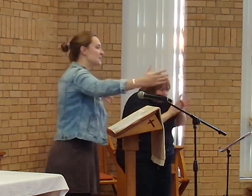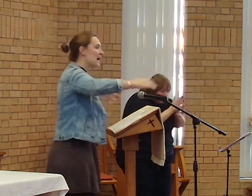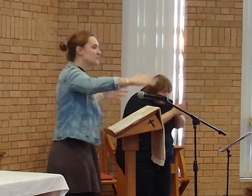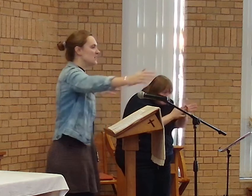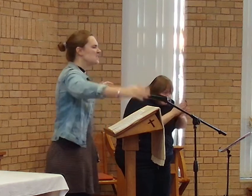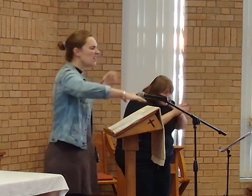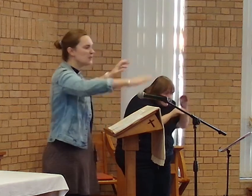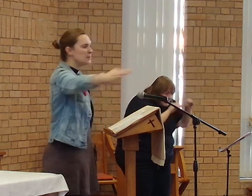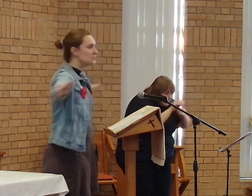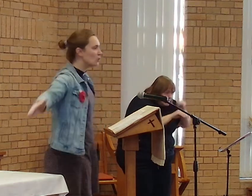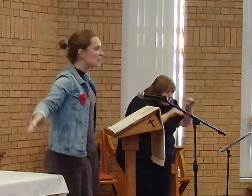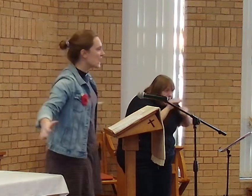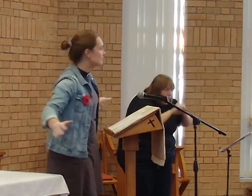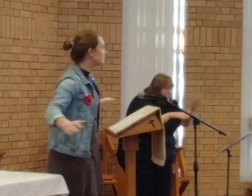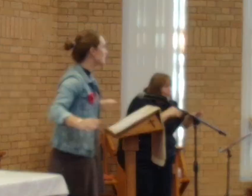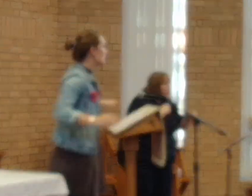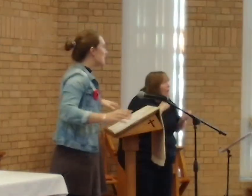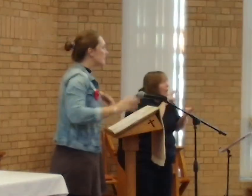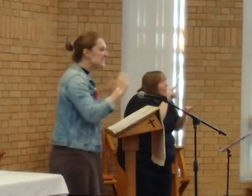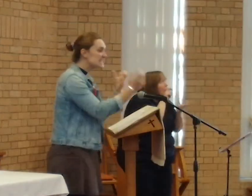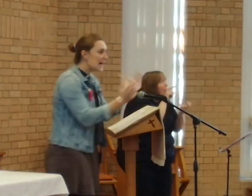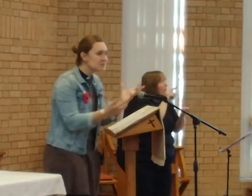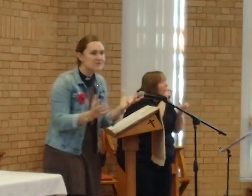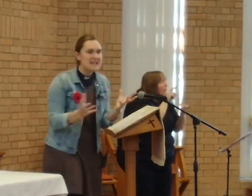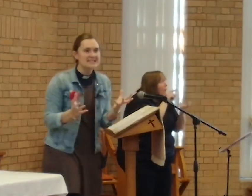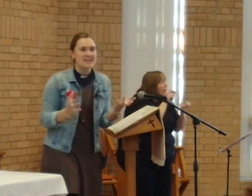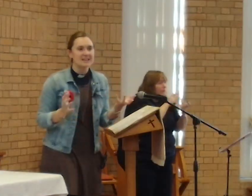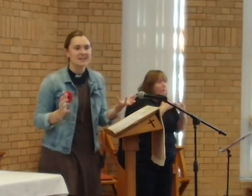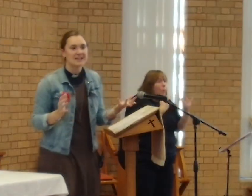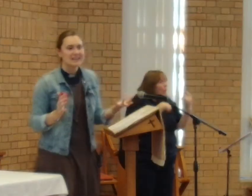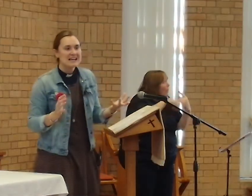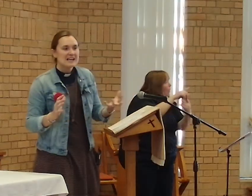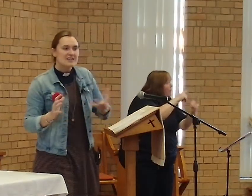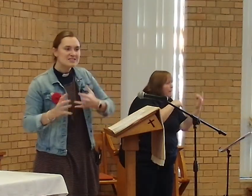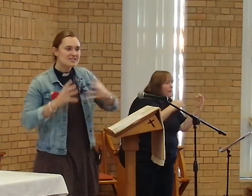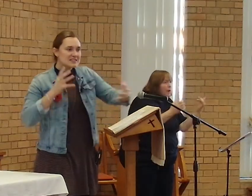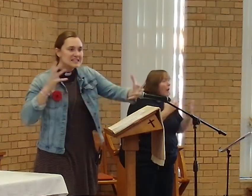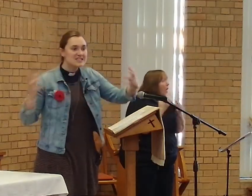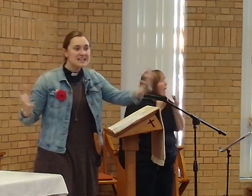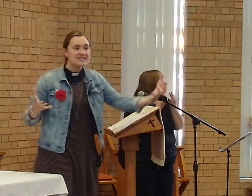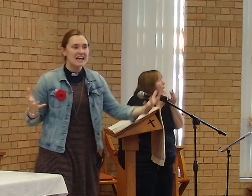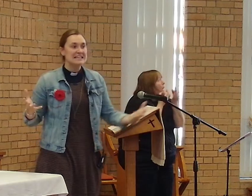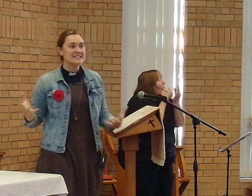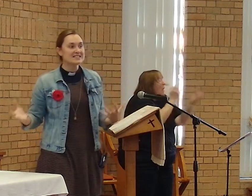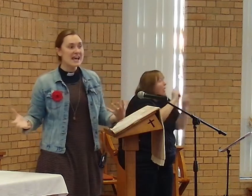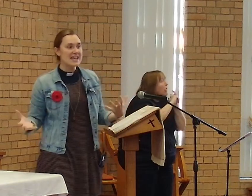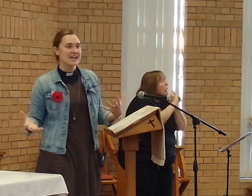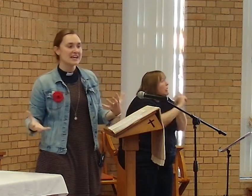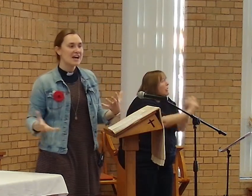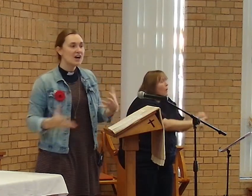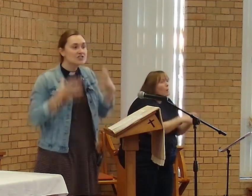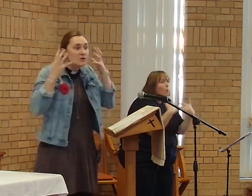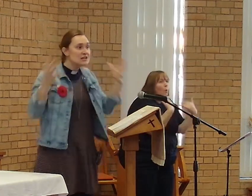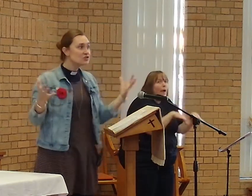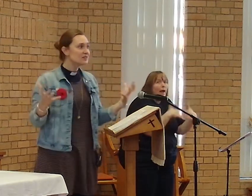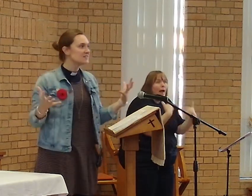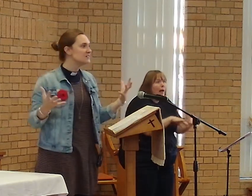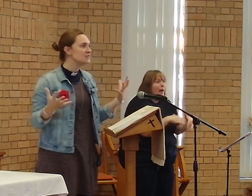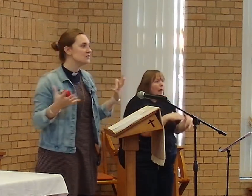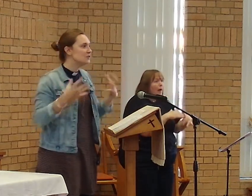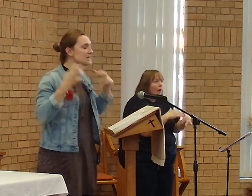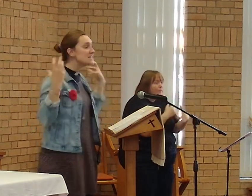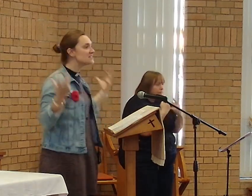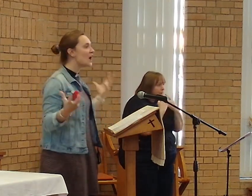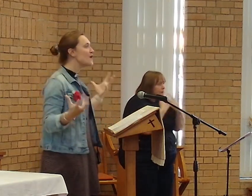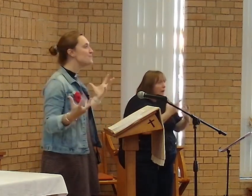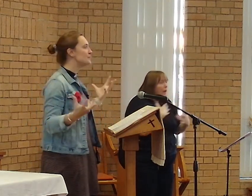and him, captivated. There are other people around, but he's captivating. These things that he's saying are so interesting